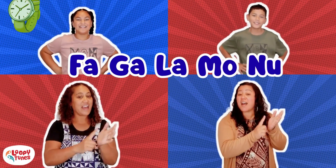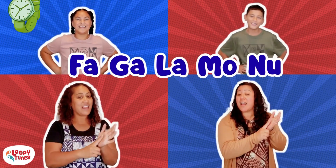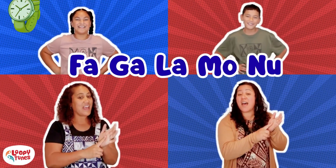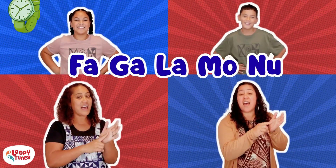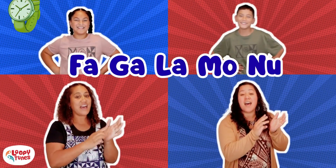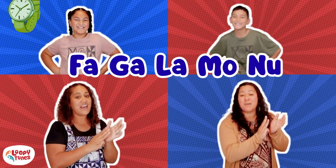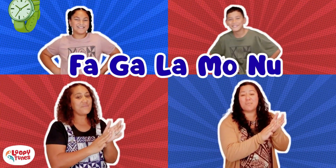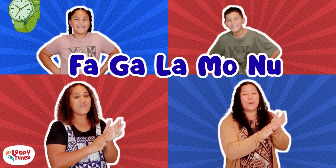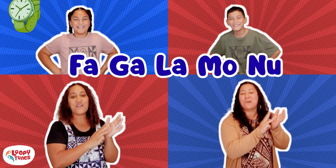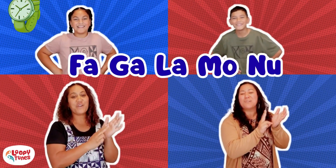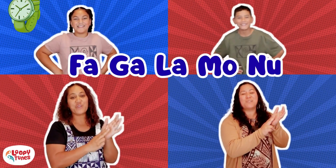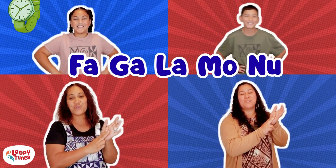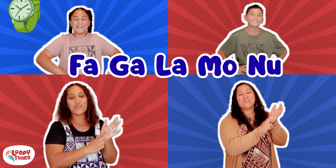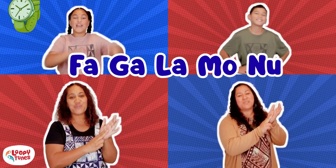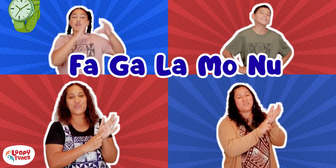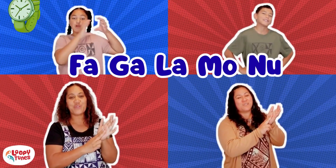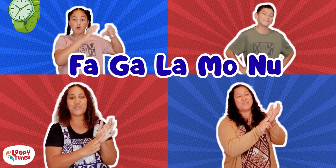Whangala monu.